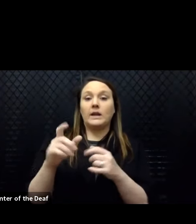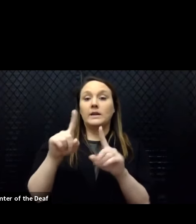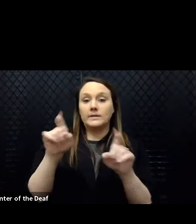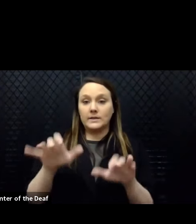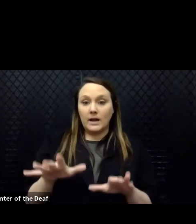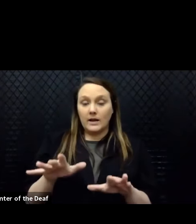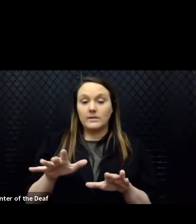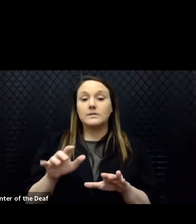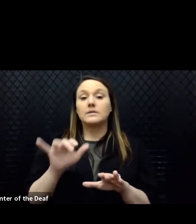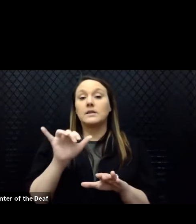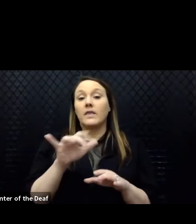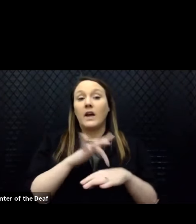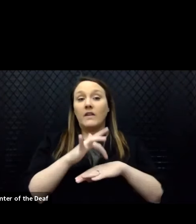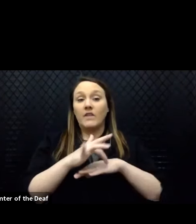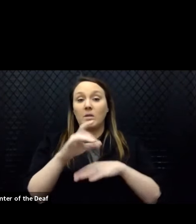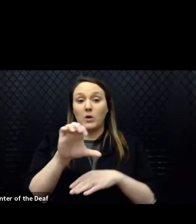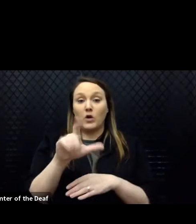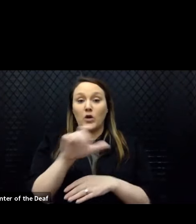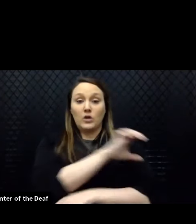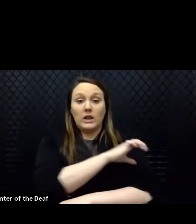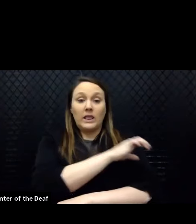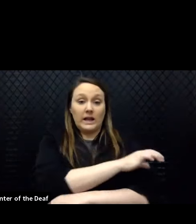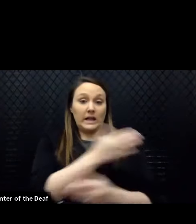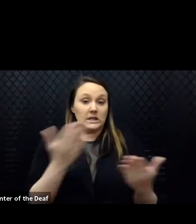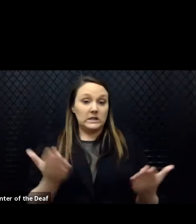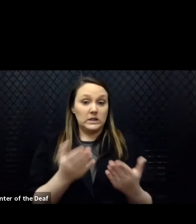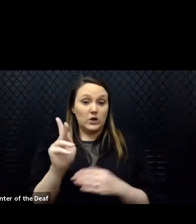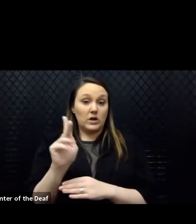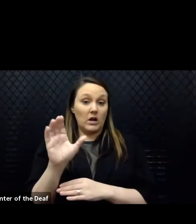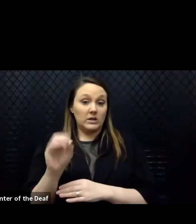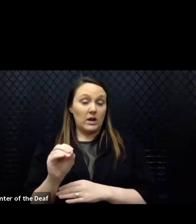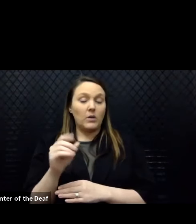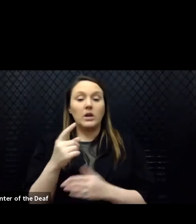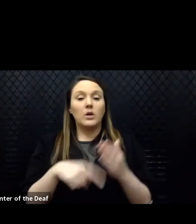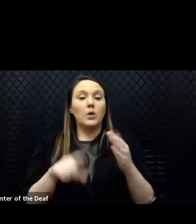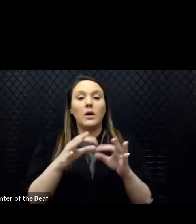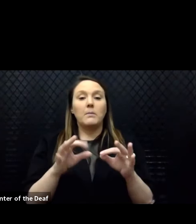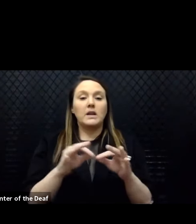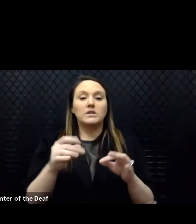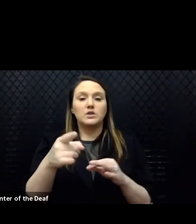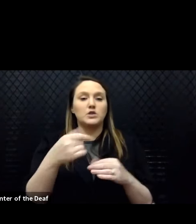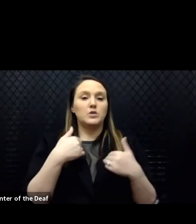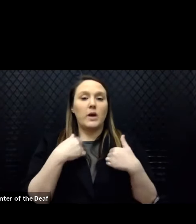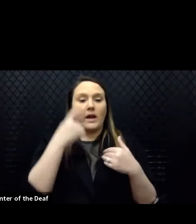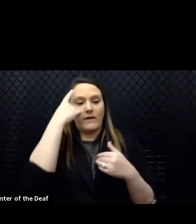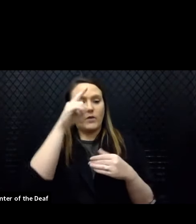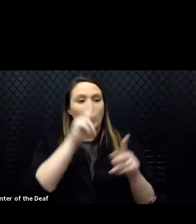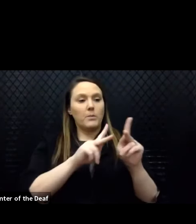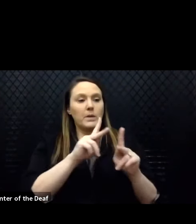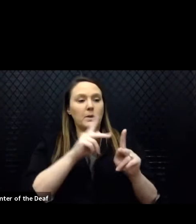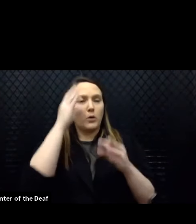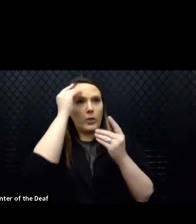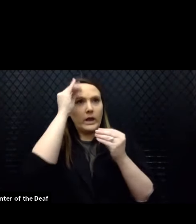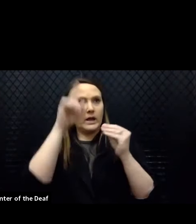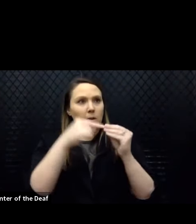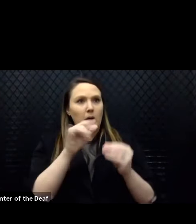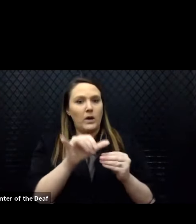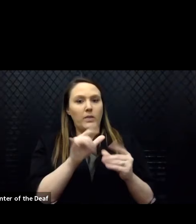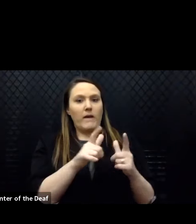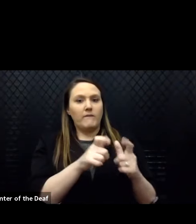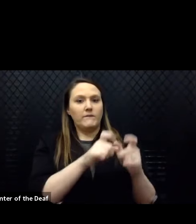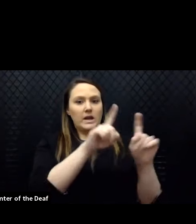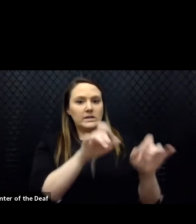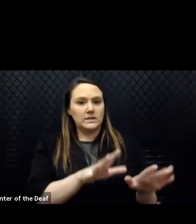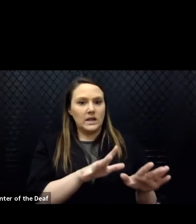is available at clinics here in Knox County. Yes. What message, if any, would you have for people thinking of getting that test or who have already gotten